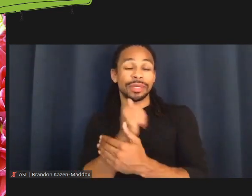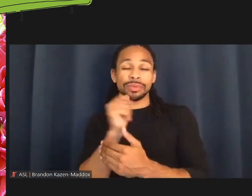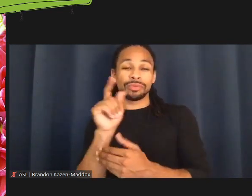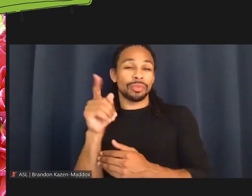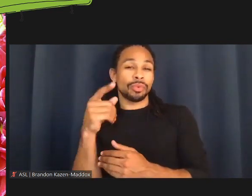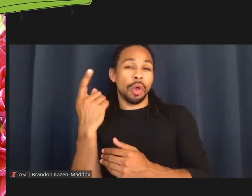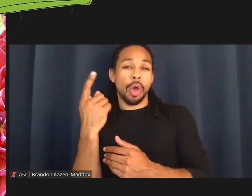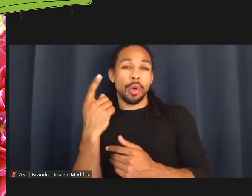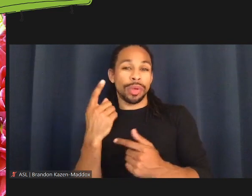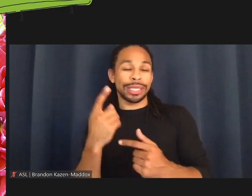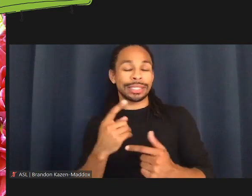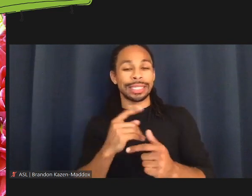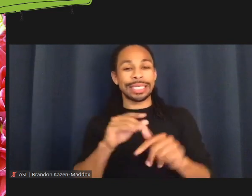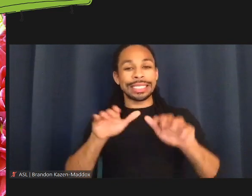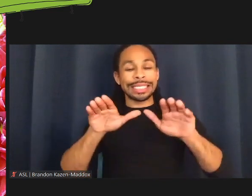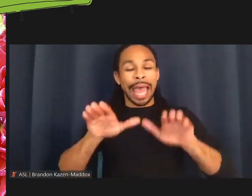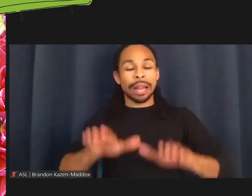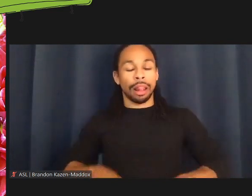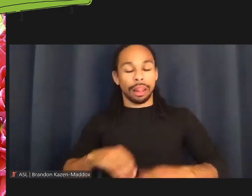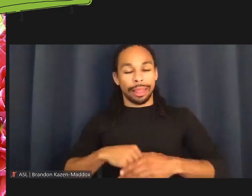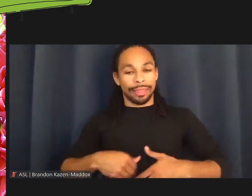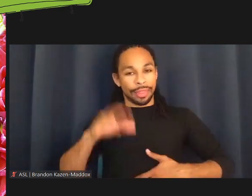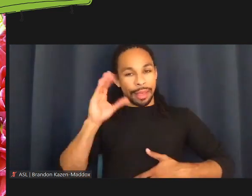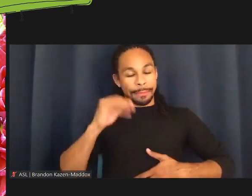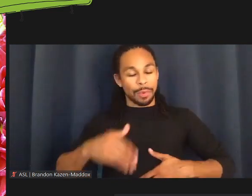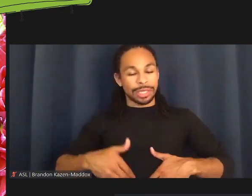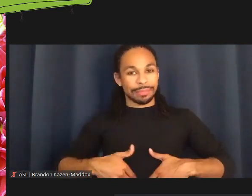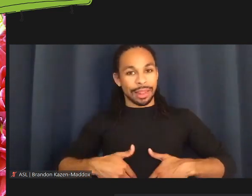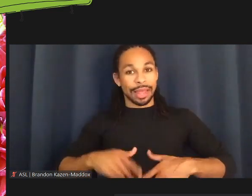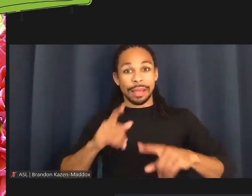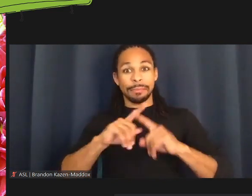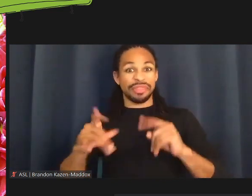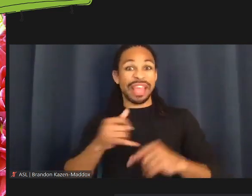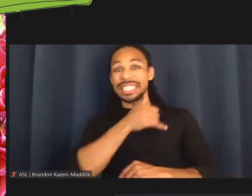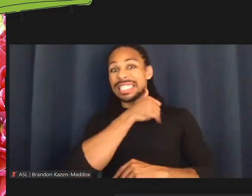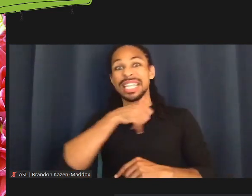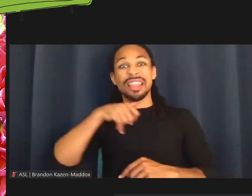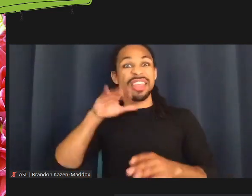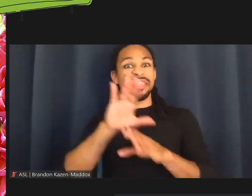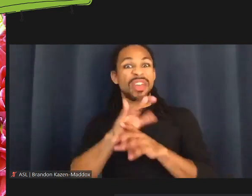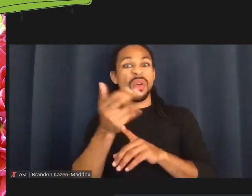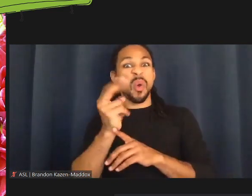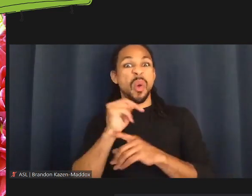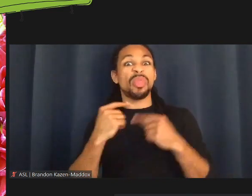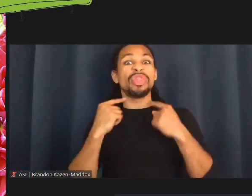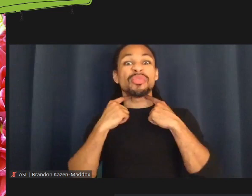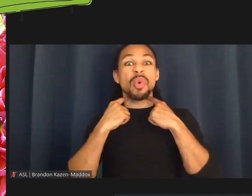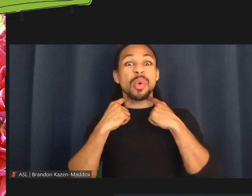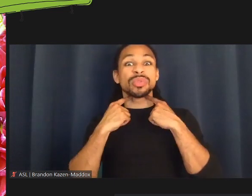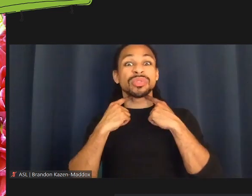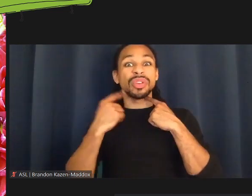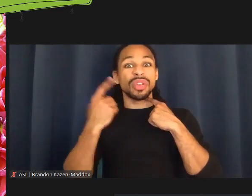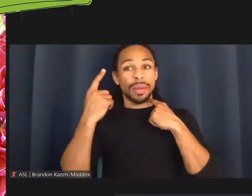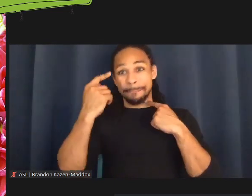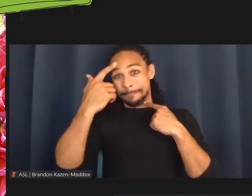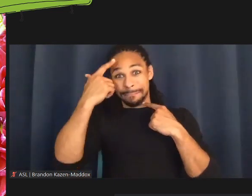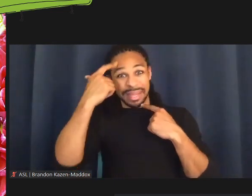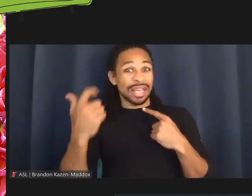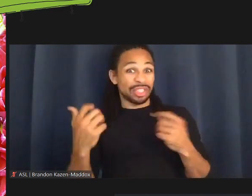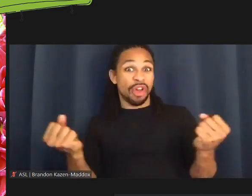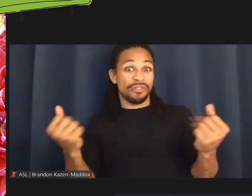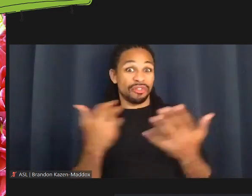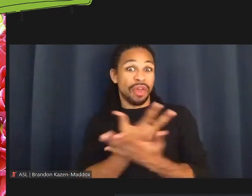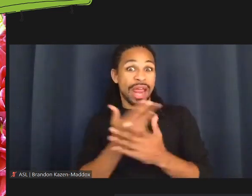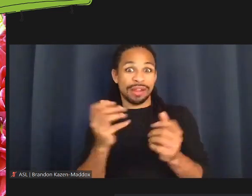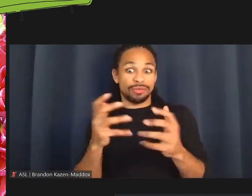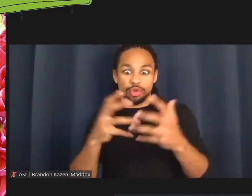in a boy's belly as slit their own throats for fear of flamboyance. How a